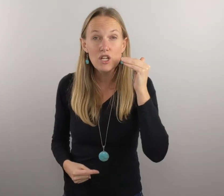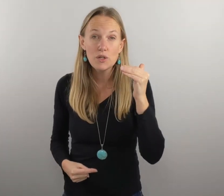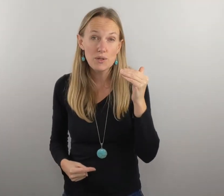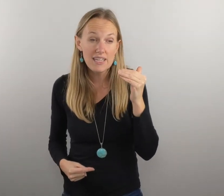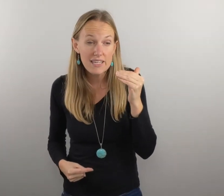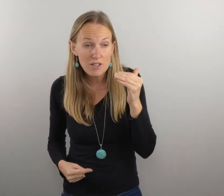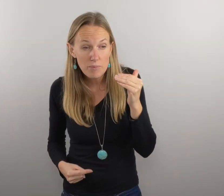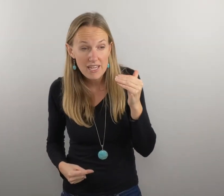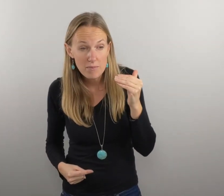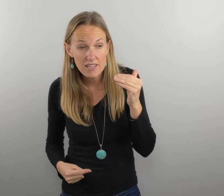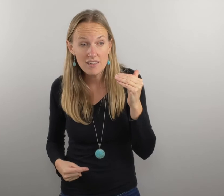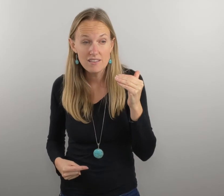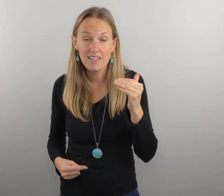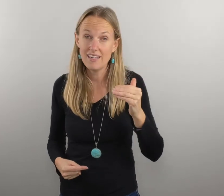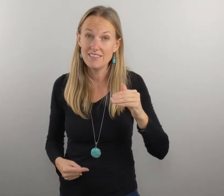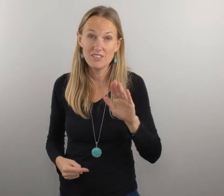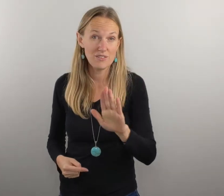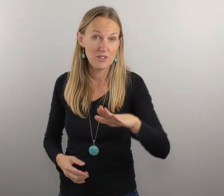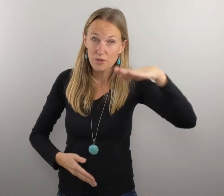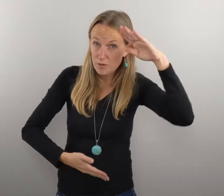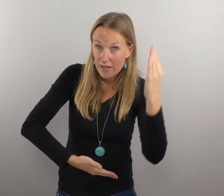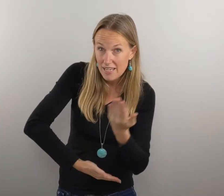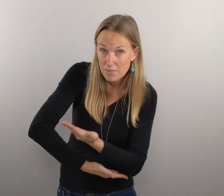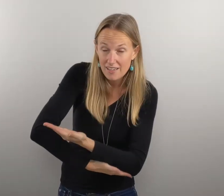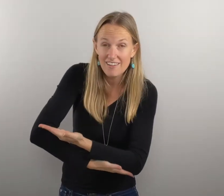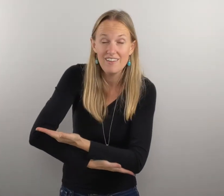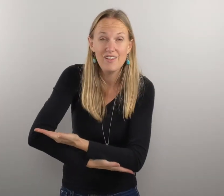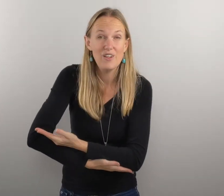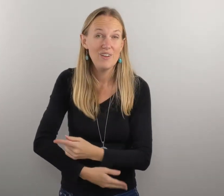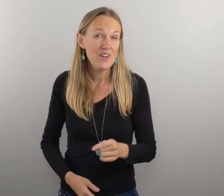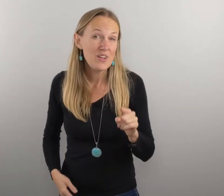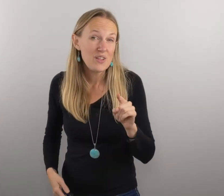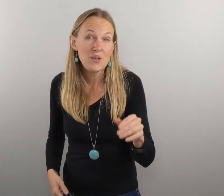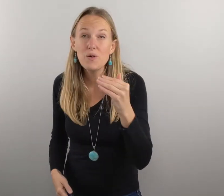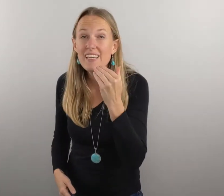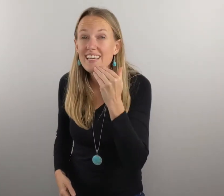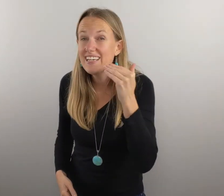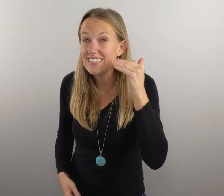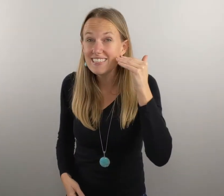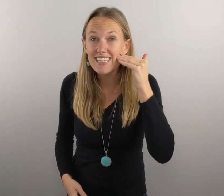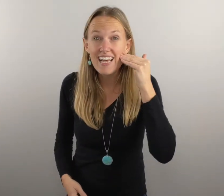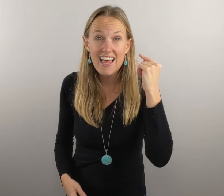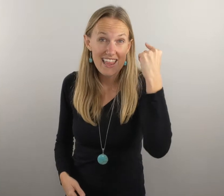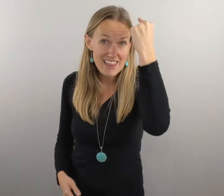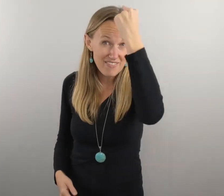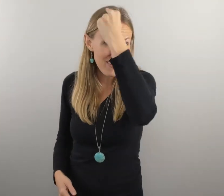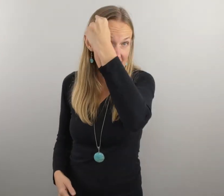your little baby, okay, so your baby, you kiss the